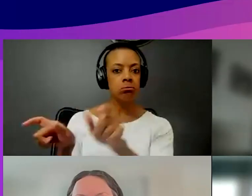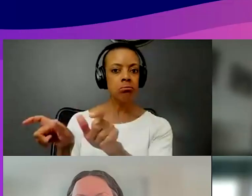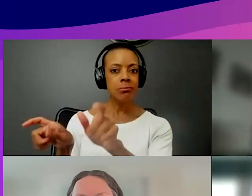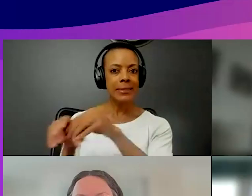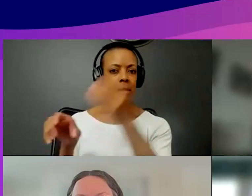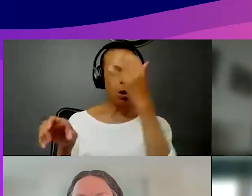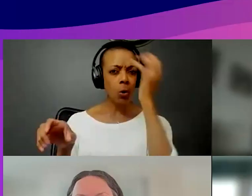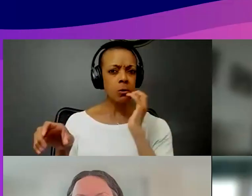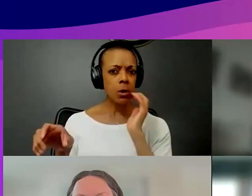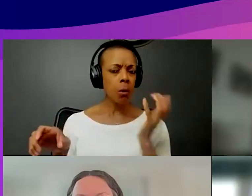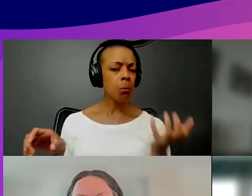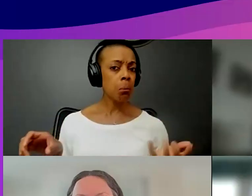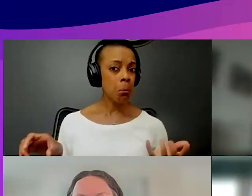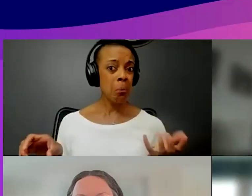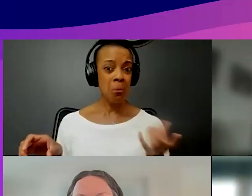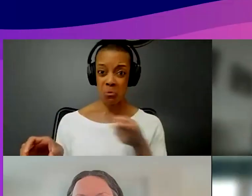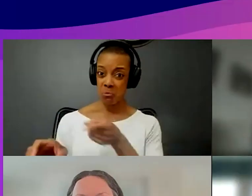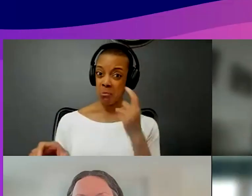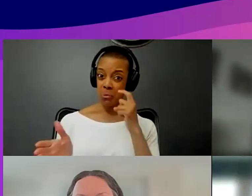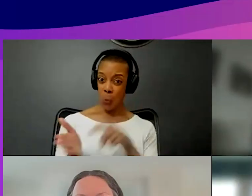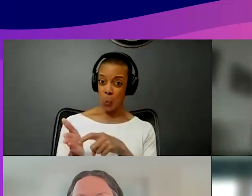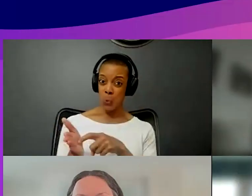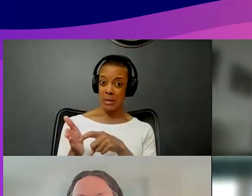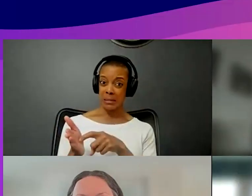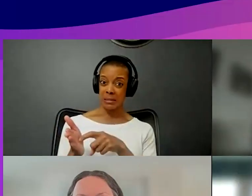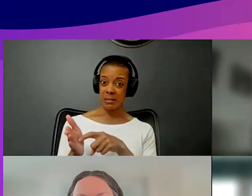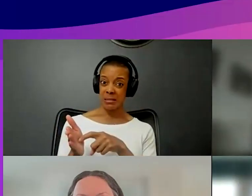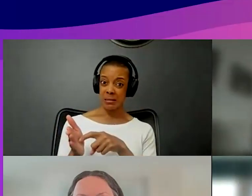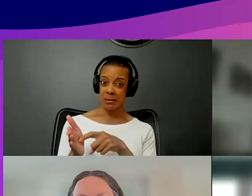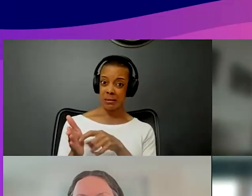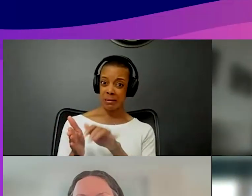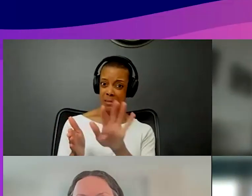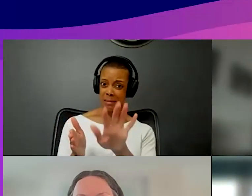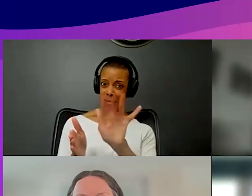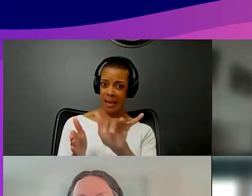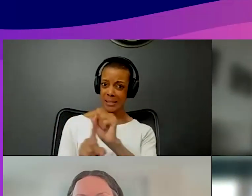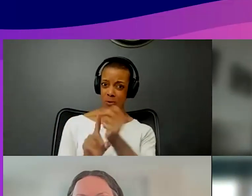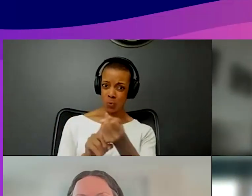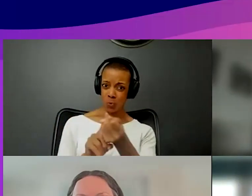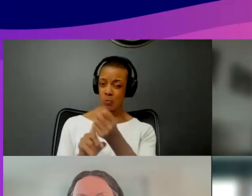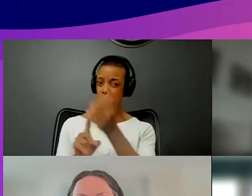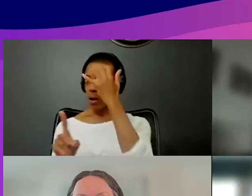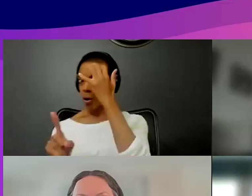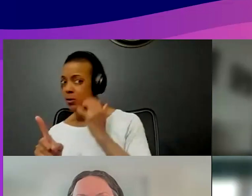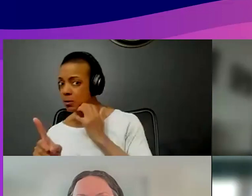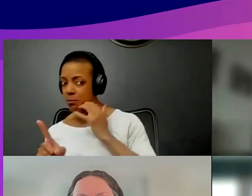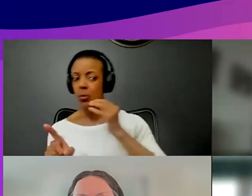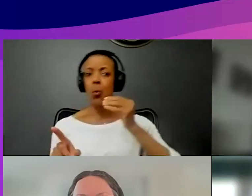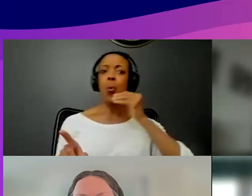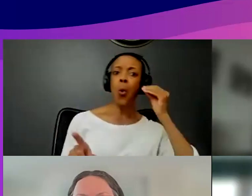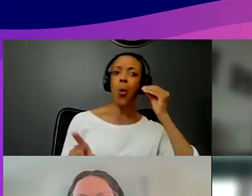some level of challenge or gap in the hospital to community or hospital to home context?